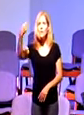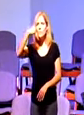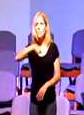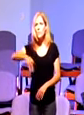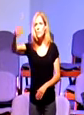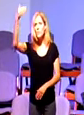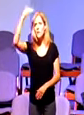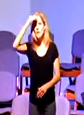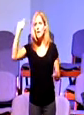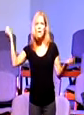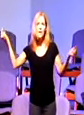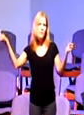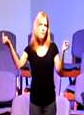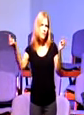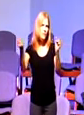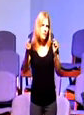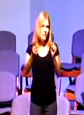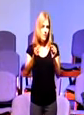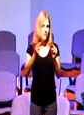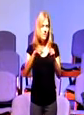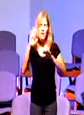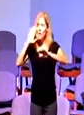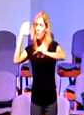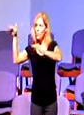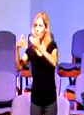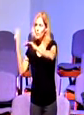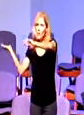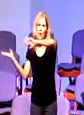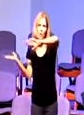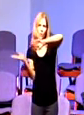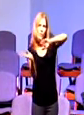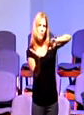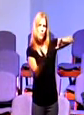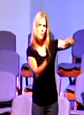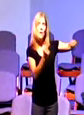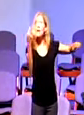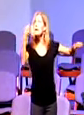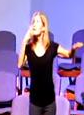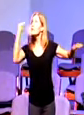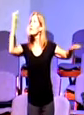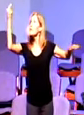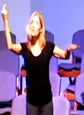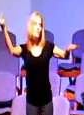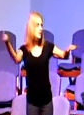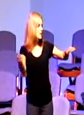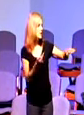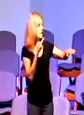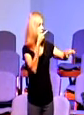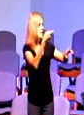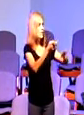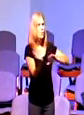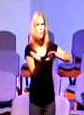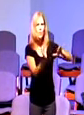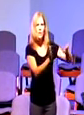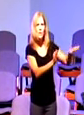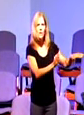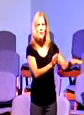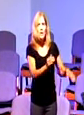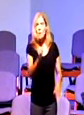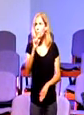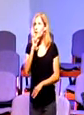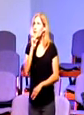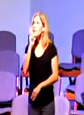the sorrow and I know the hurt would all go away if you just say the